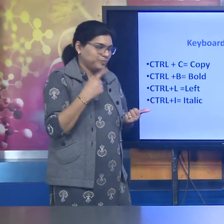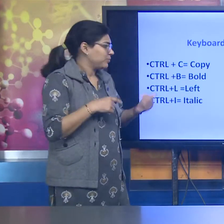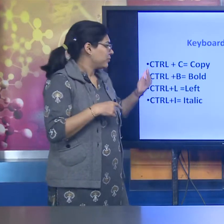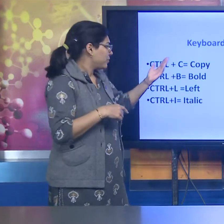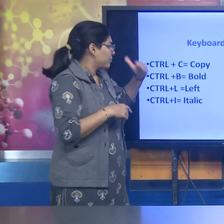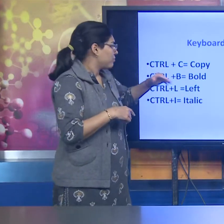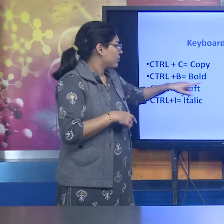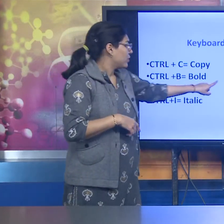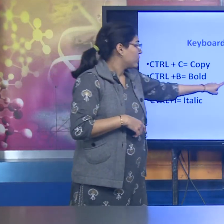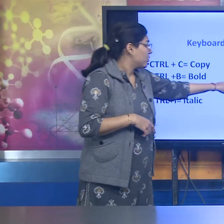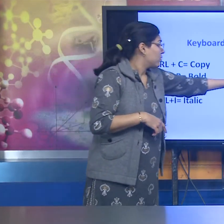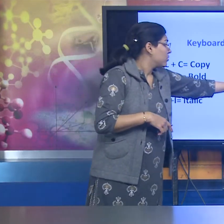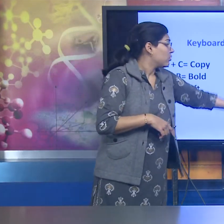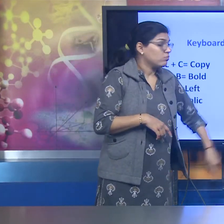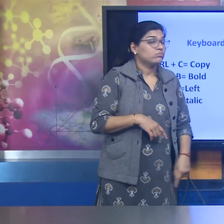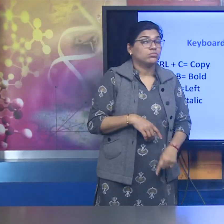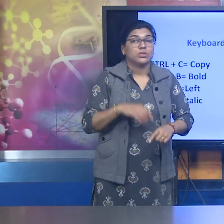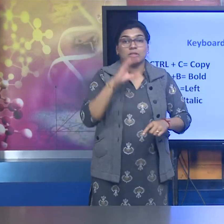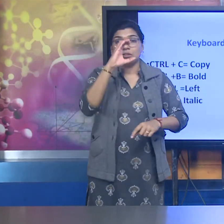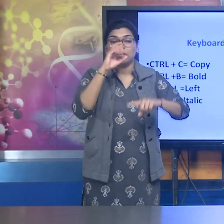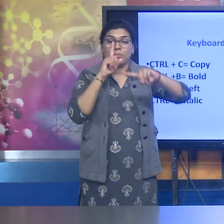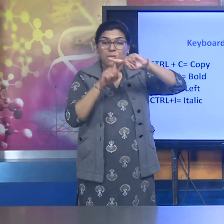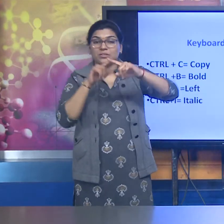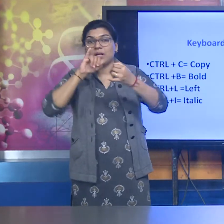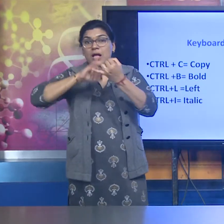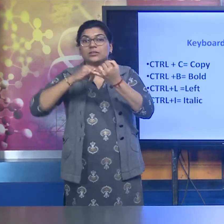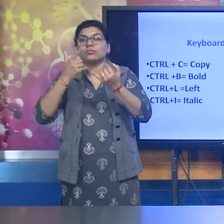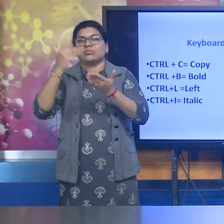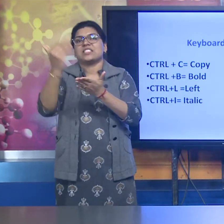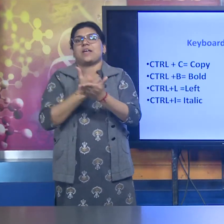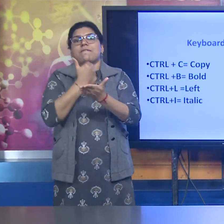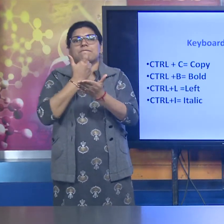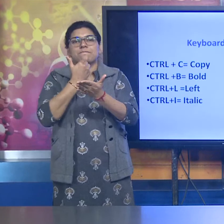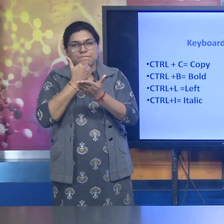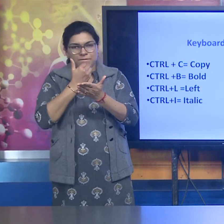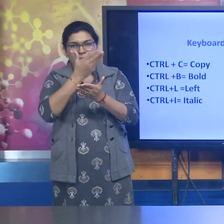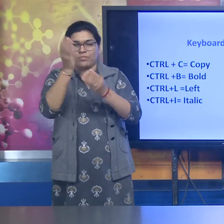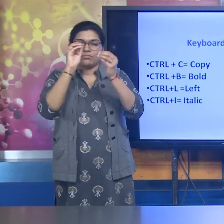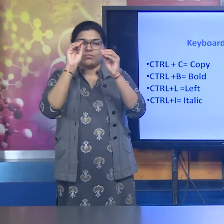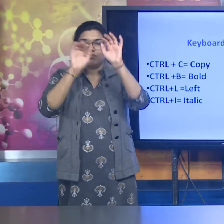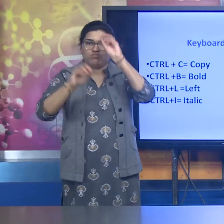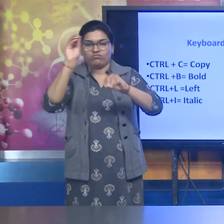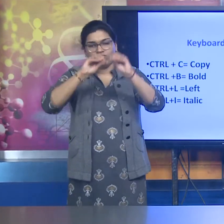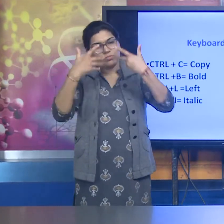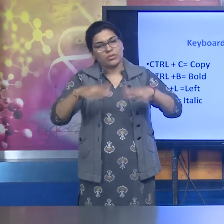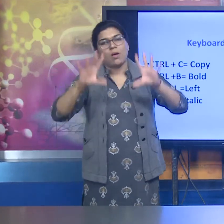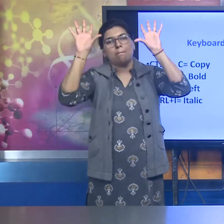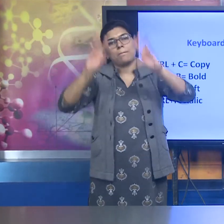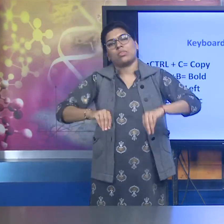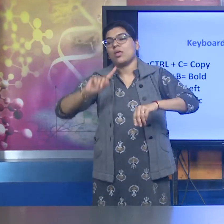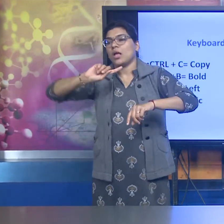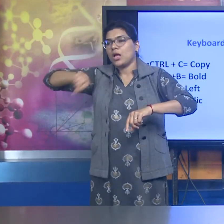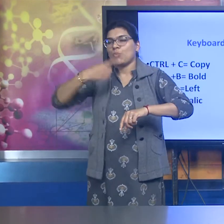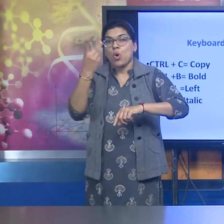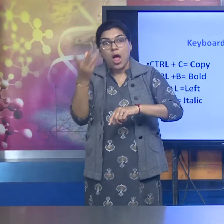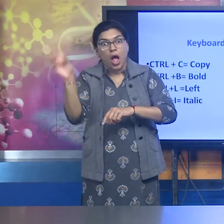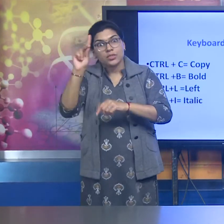Ctrl plus Z and it will appear in front of you. Next is Control plus S. That